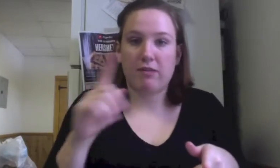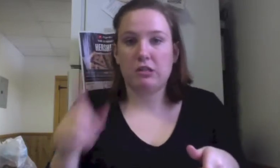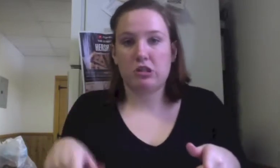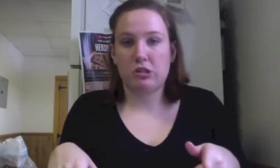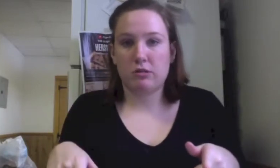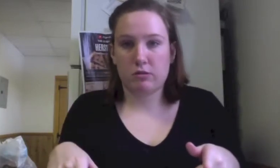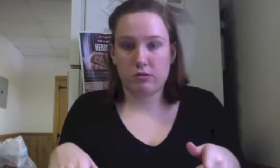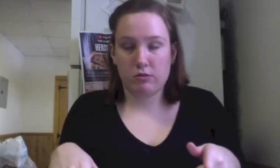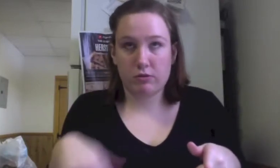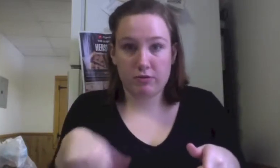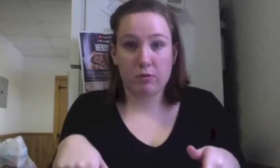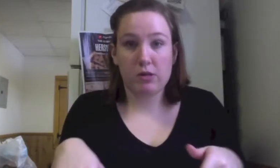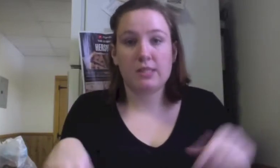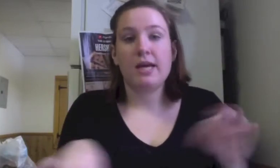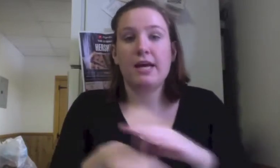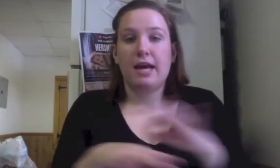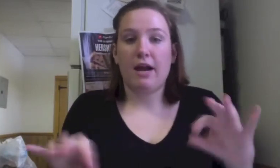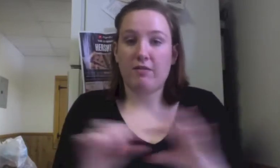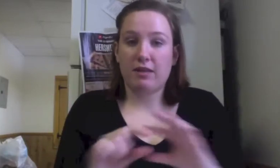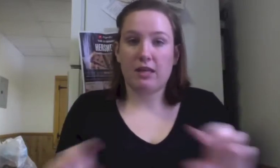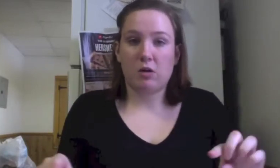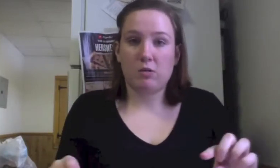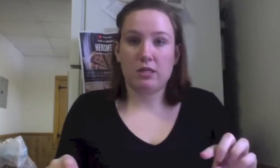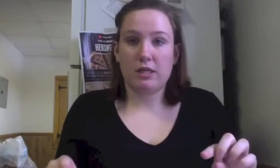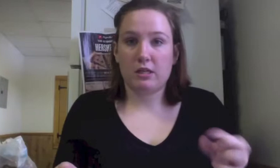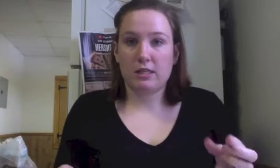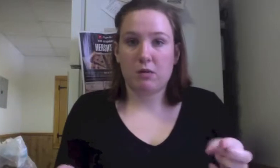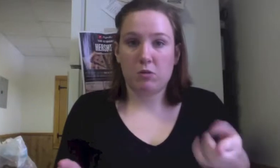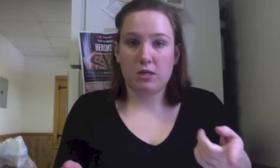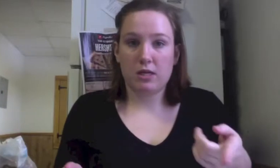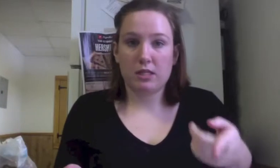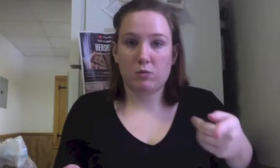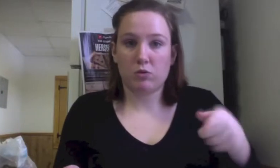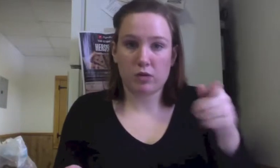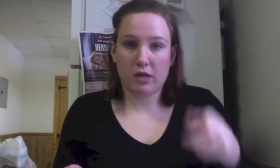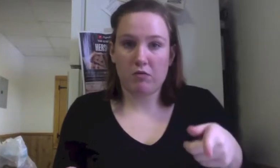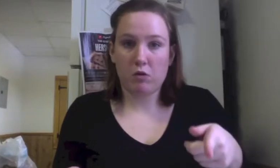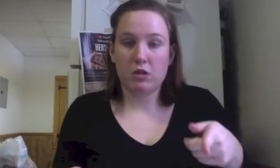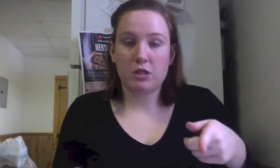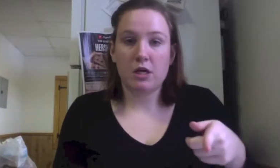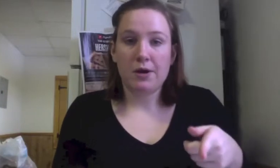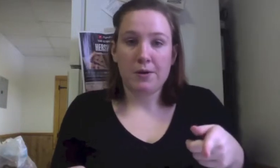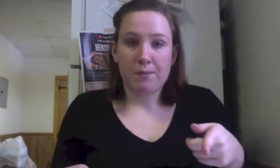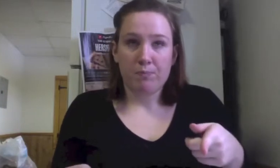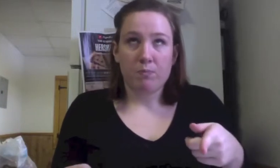a 3/4, and everything that goes in there. And the same with the decimals, like a 1/4 is